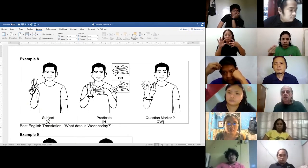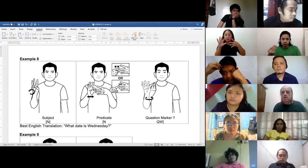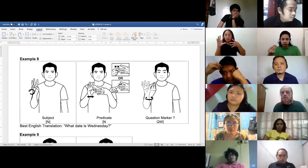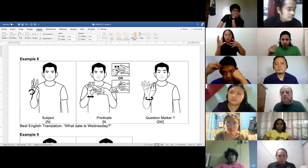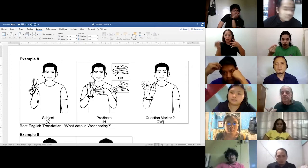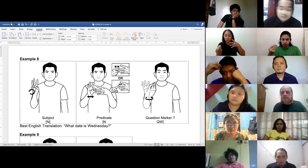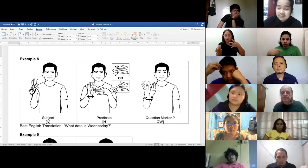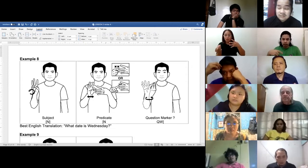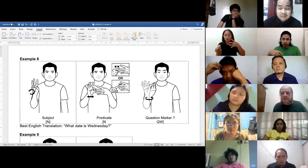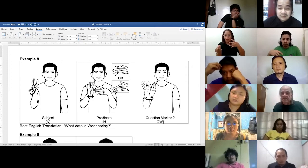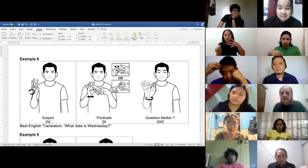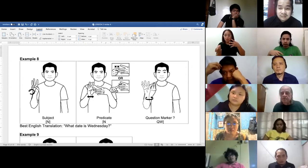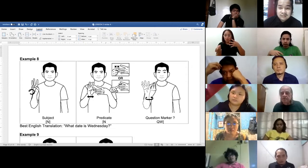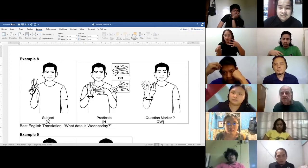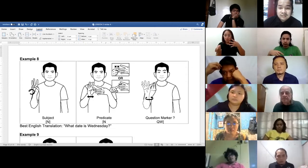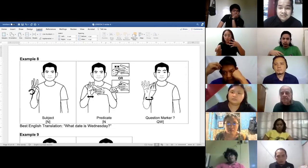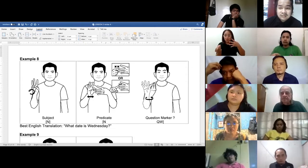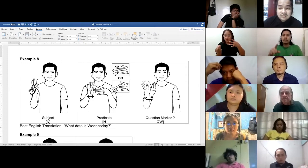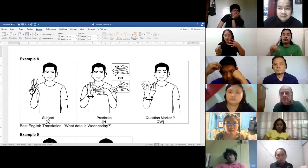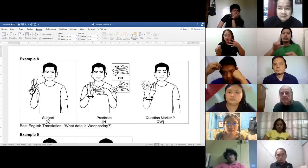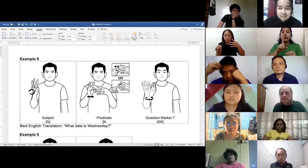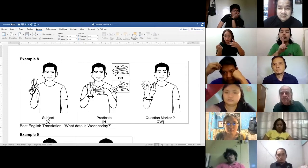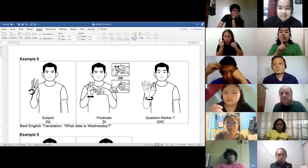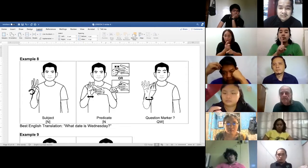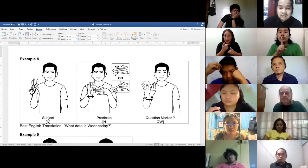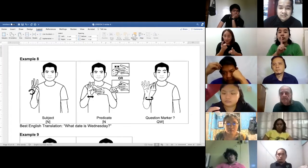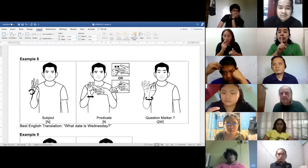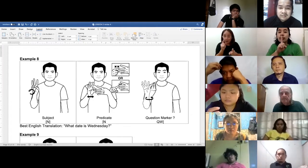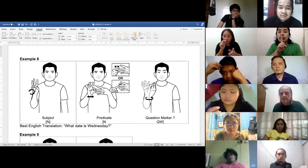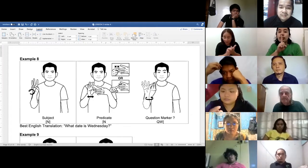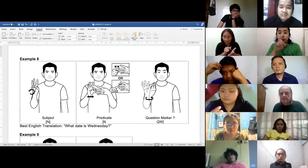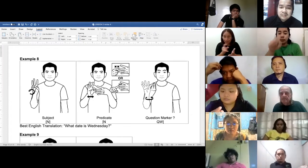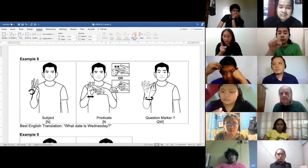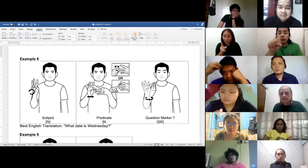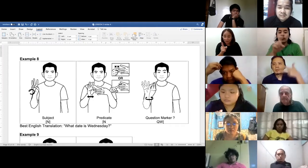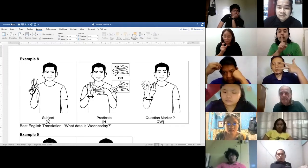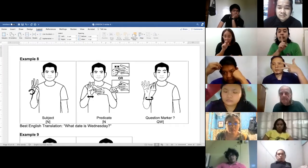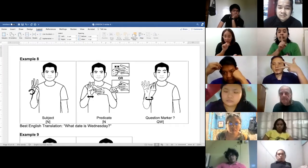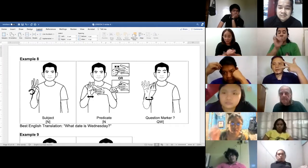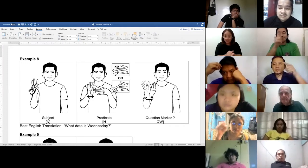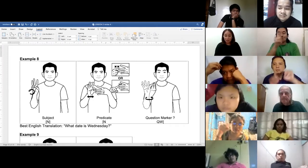3 different examples, right?